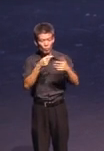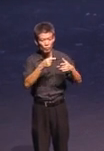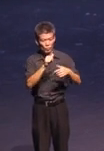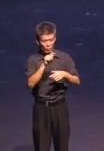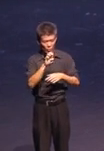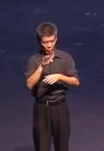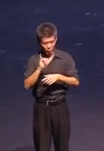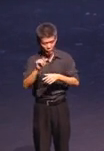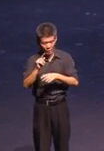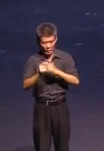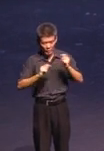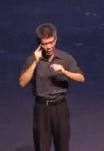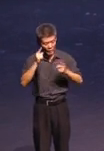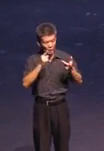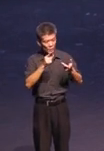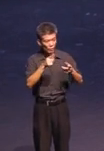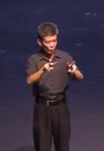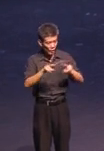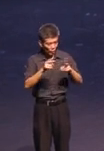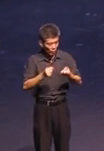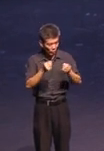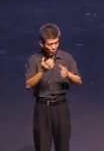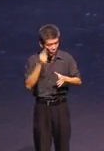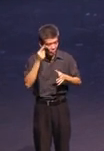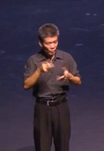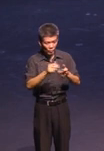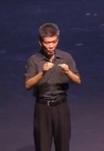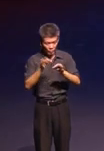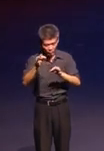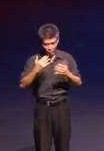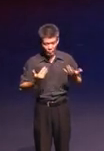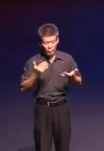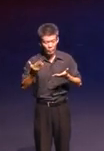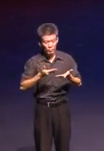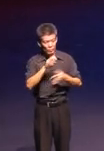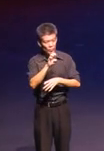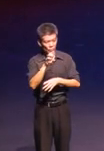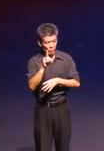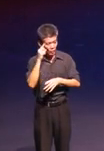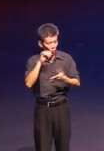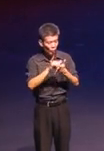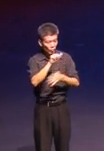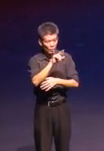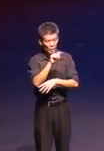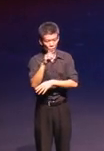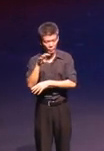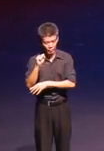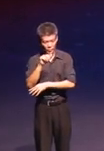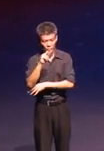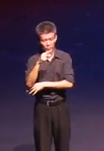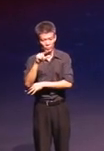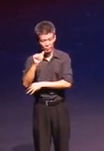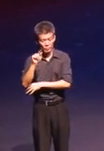Theatre as venue sponsor. Without further ado, it is my pleasure to invite the Executive Director of Artists, Ms.